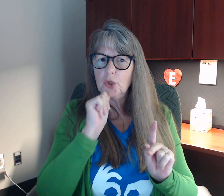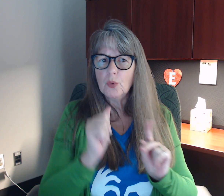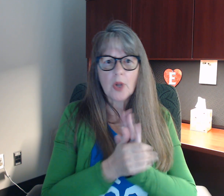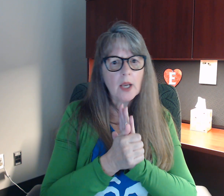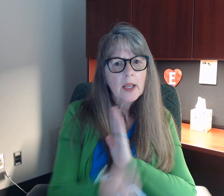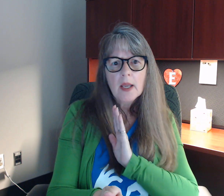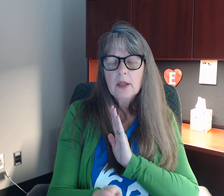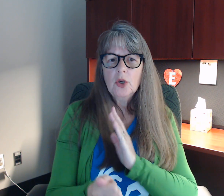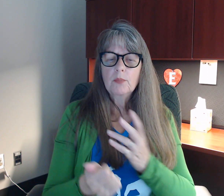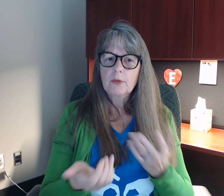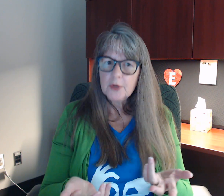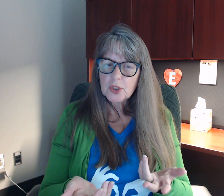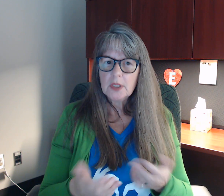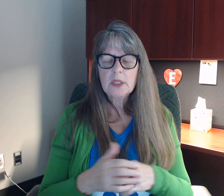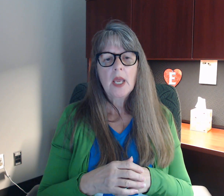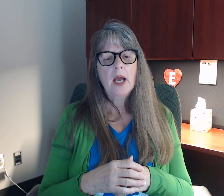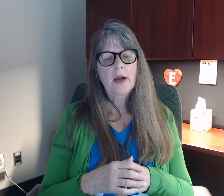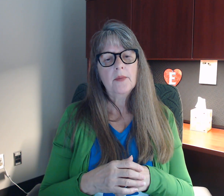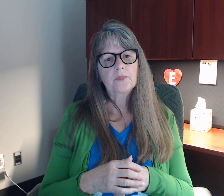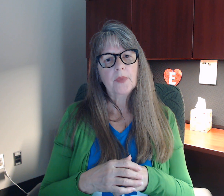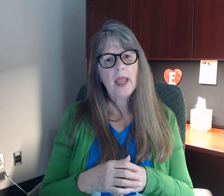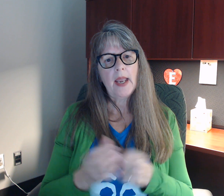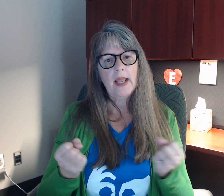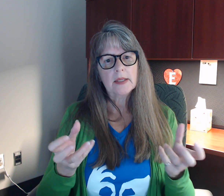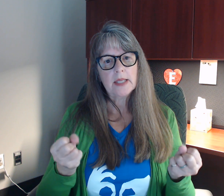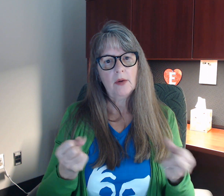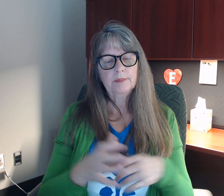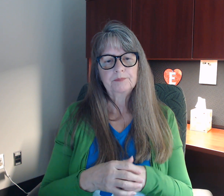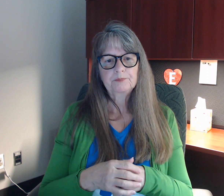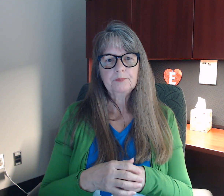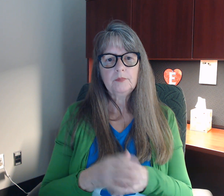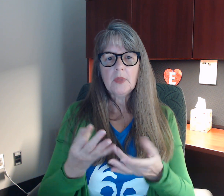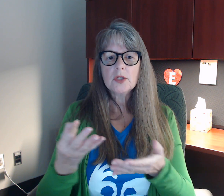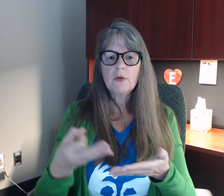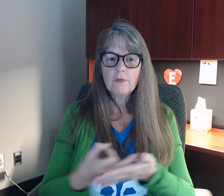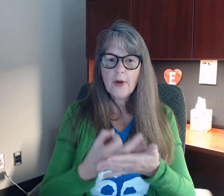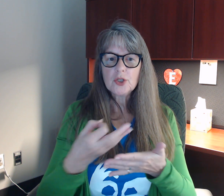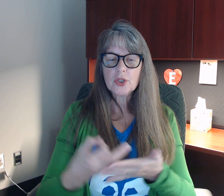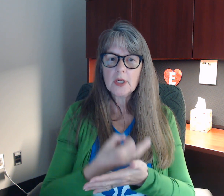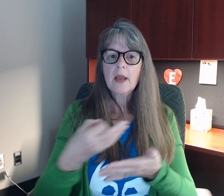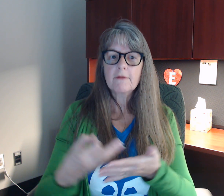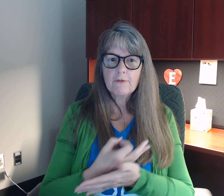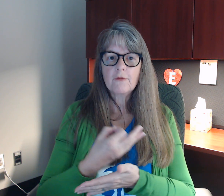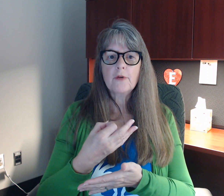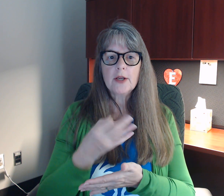are not, proficient at ASL. So fresh